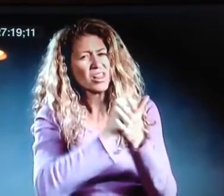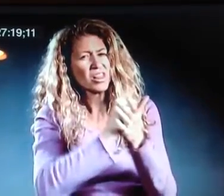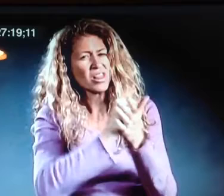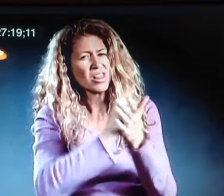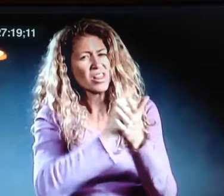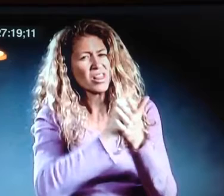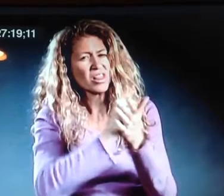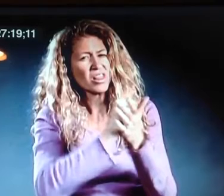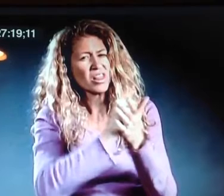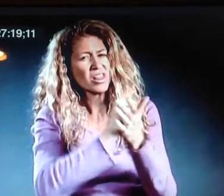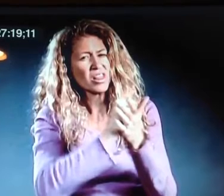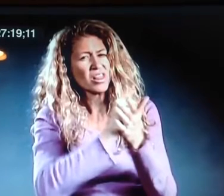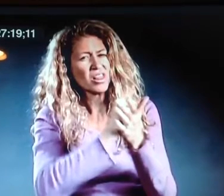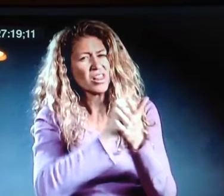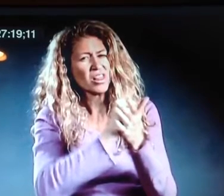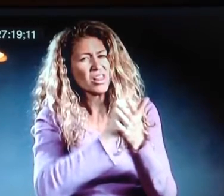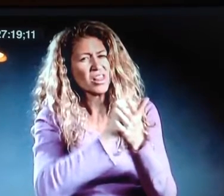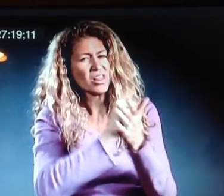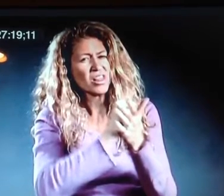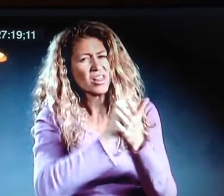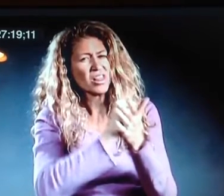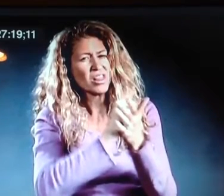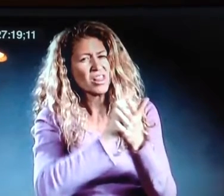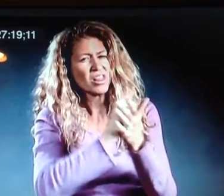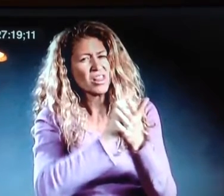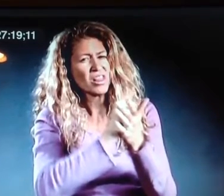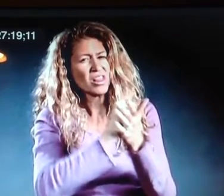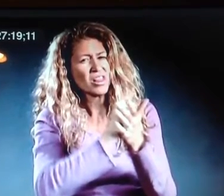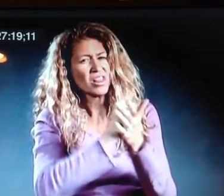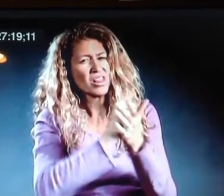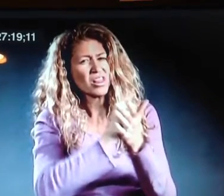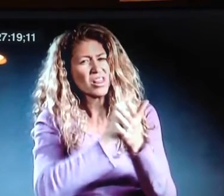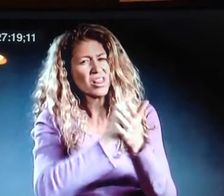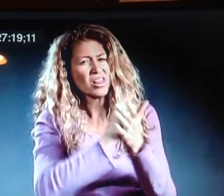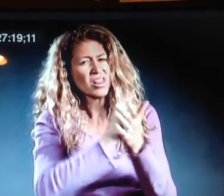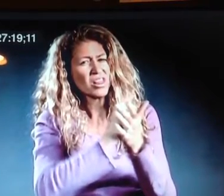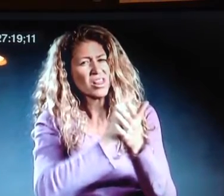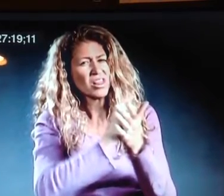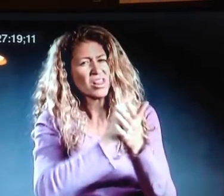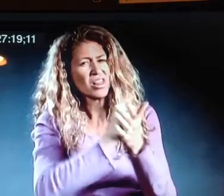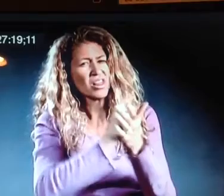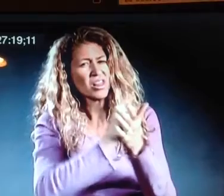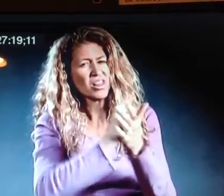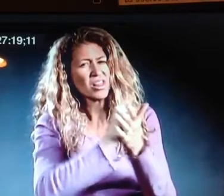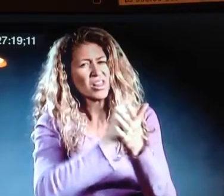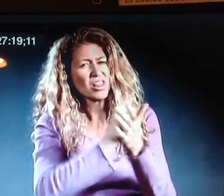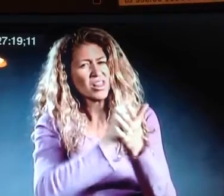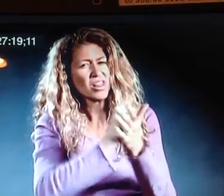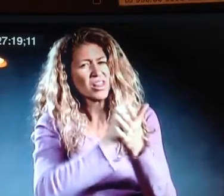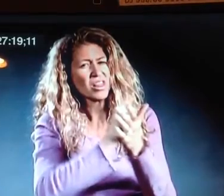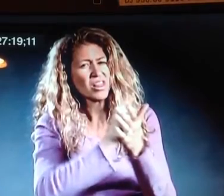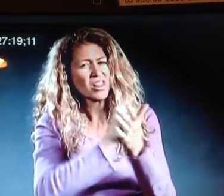Plus, on top of all that, I have a baby. So it was really, really hard work. And my husband told me, I told you it was hard